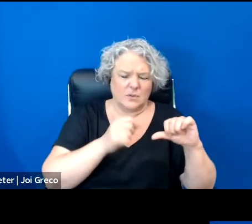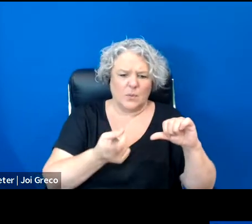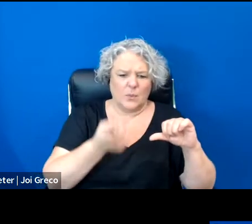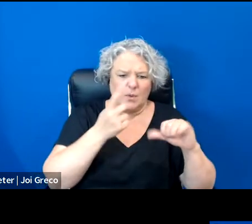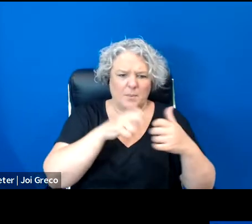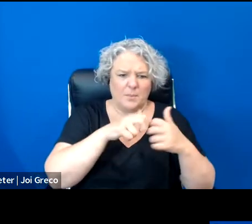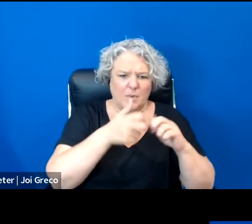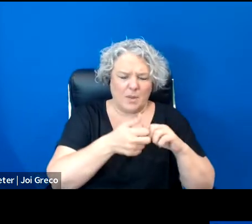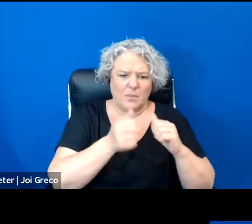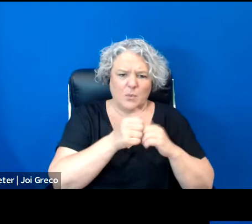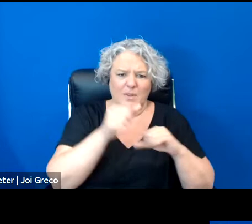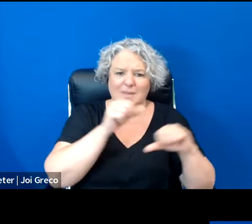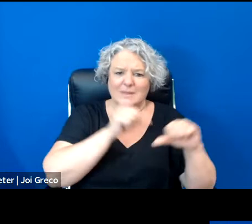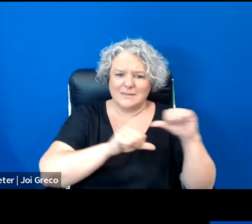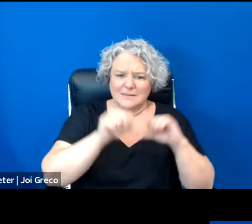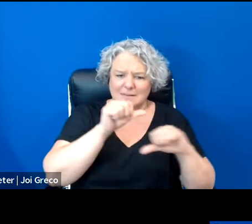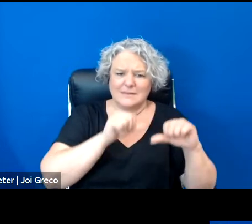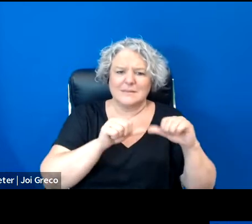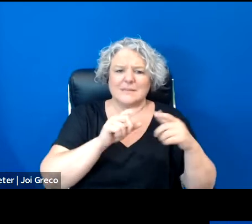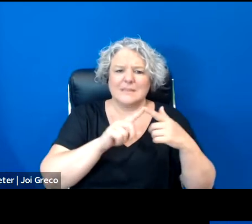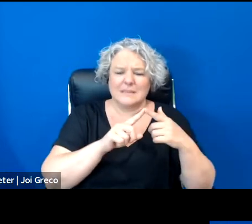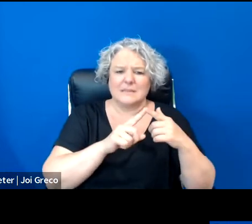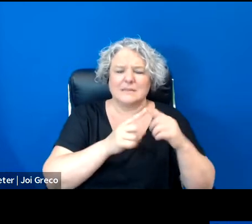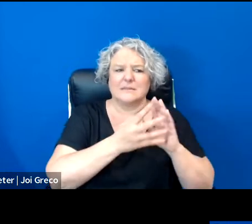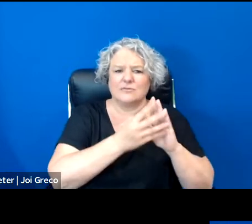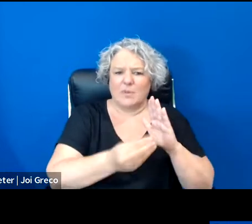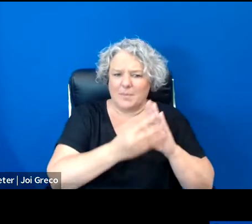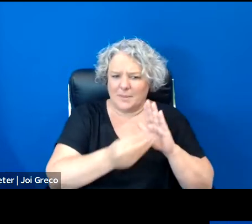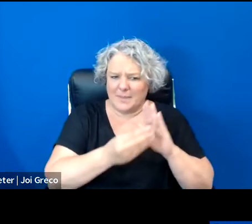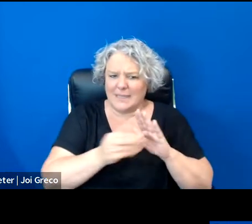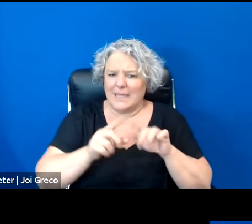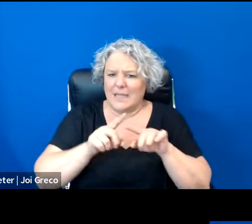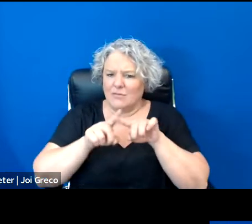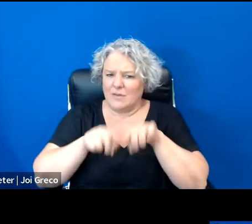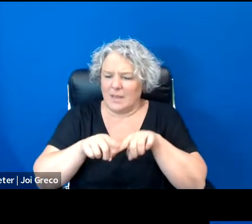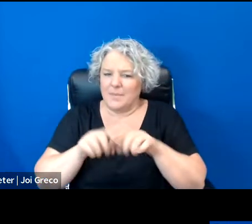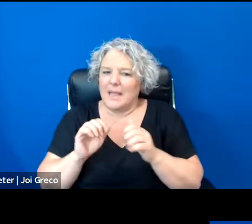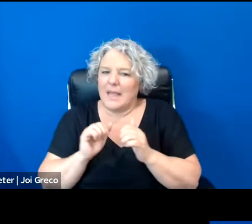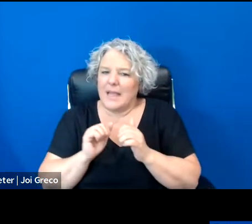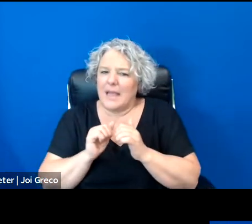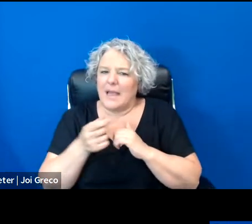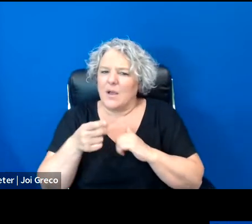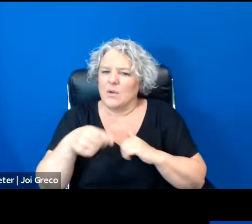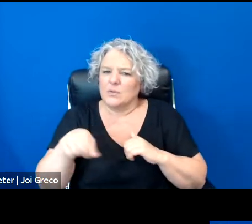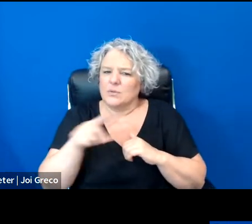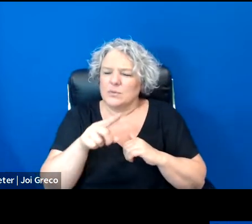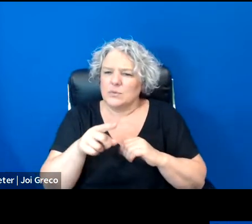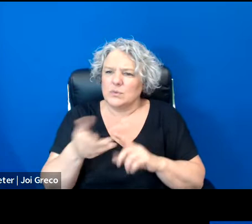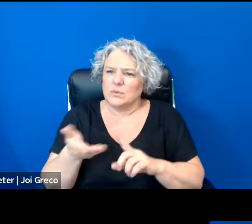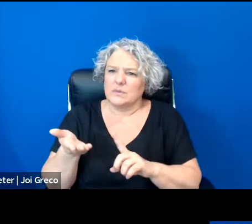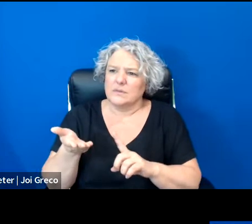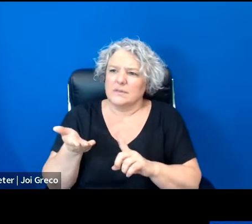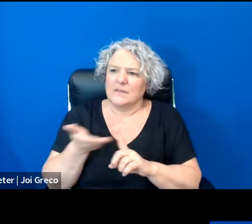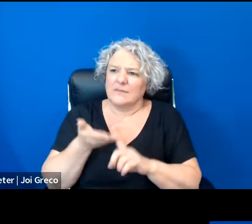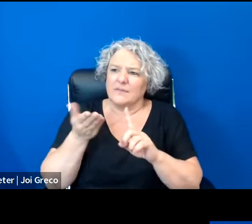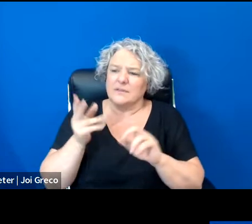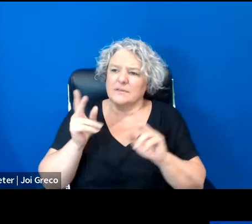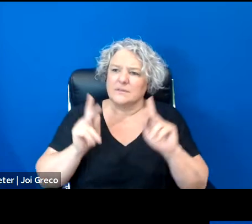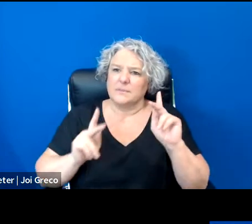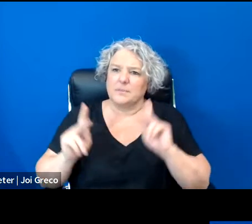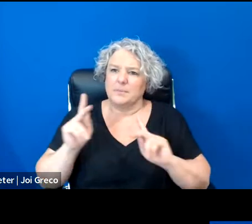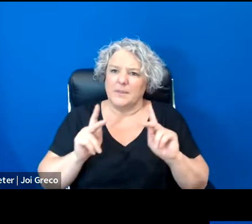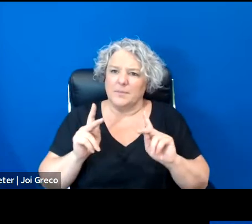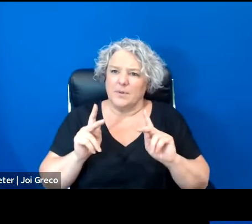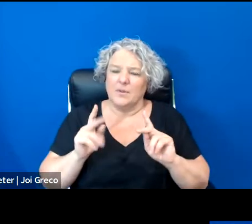with science has been reproducibility and replicability. And how would you convince people that